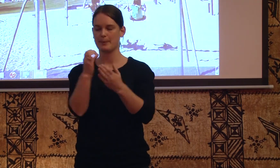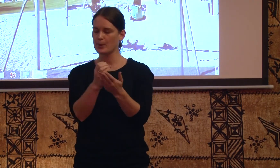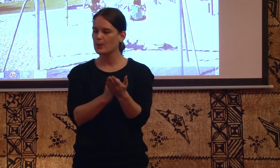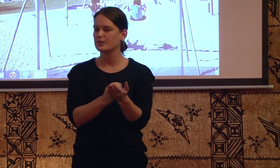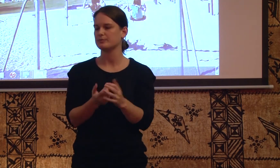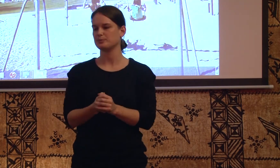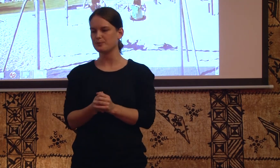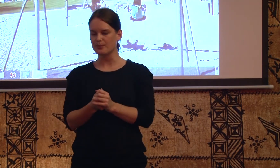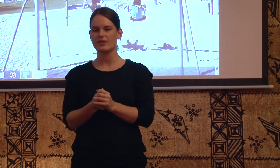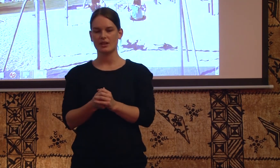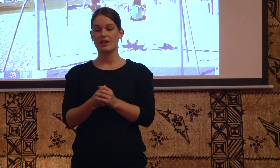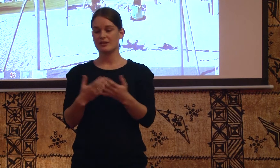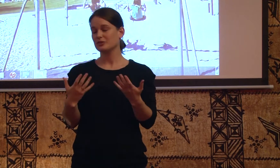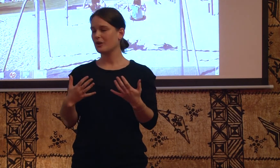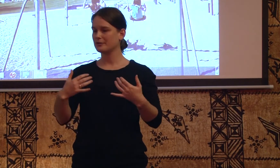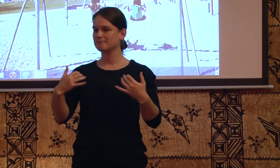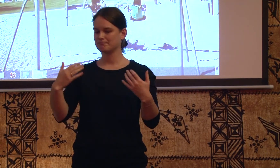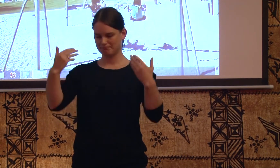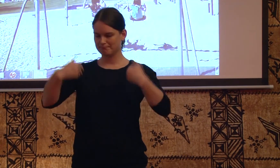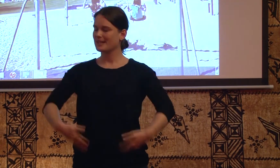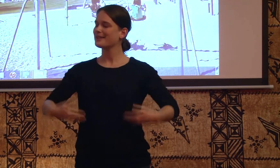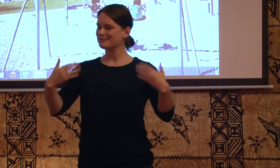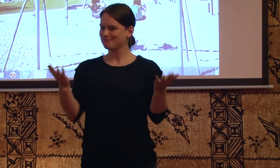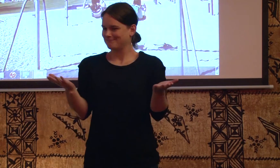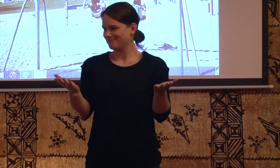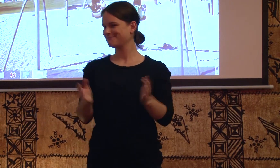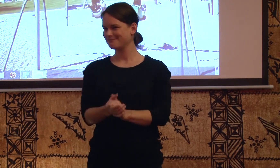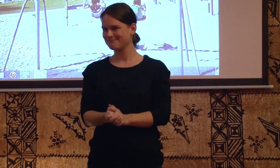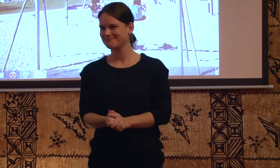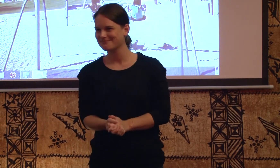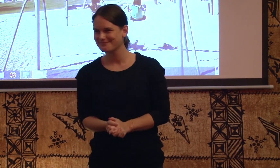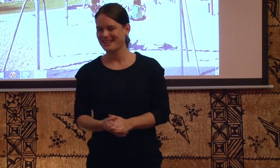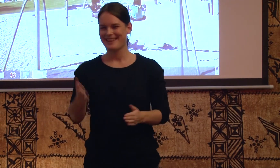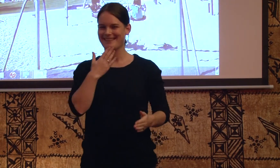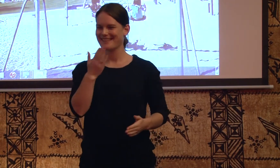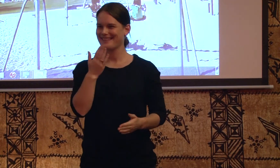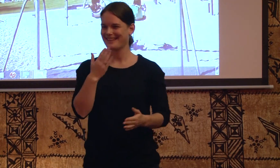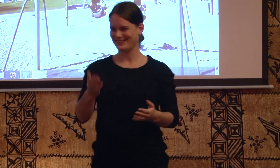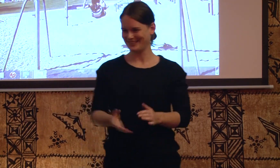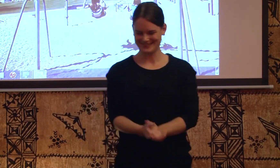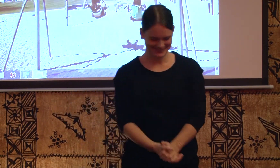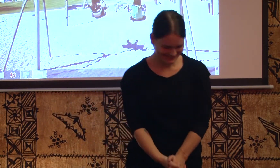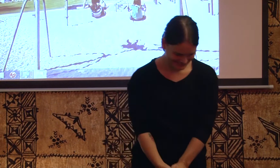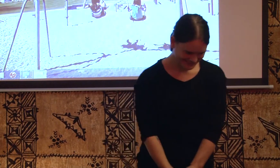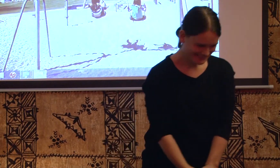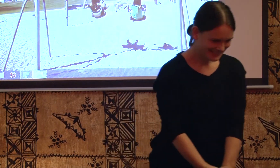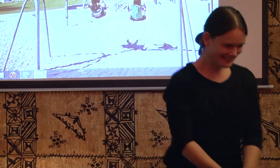And so I decided I wanted to do the full-time course. So here I am. Thank you.